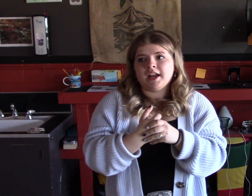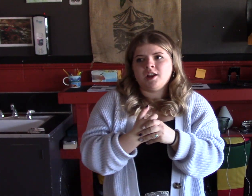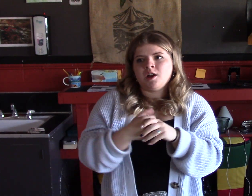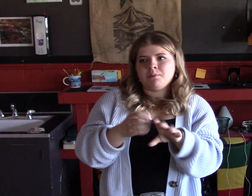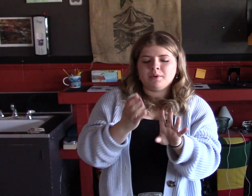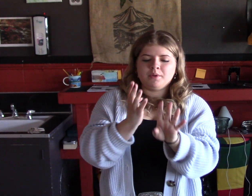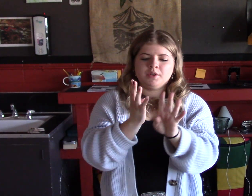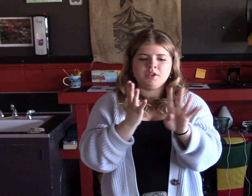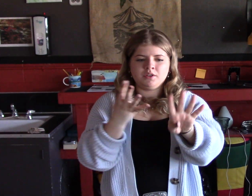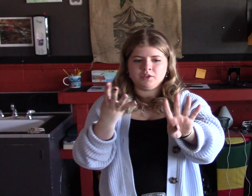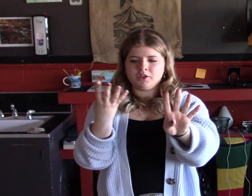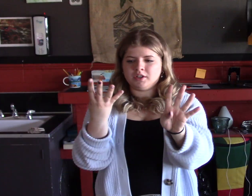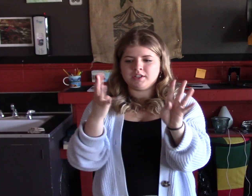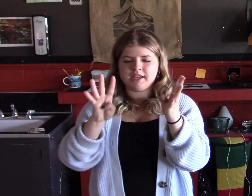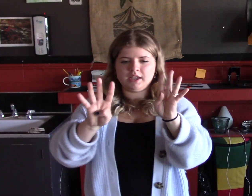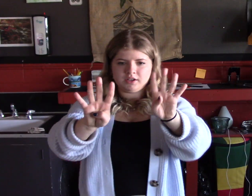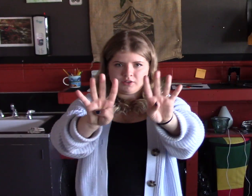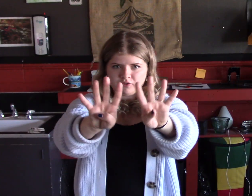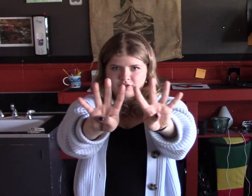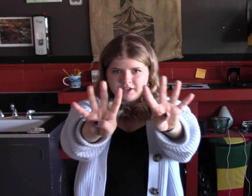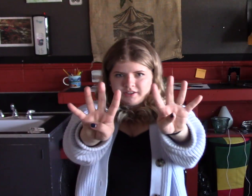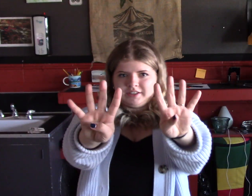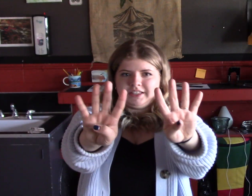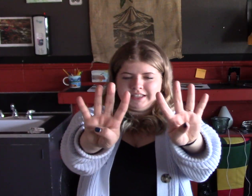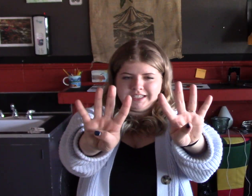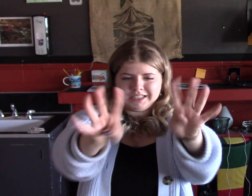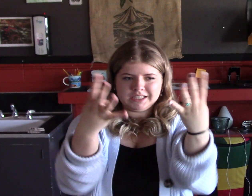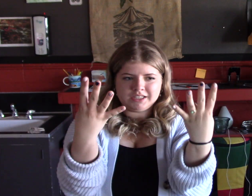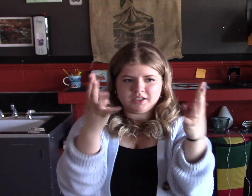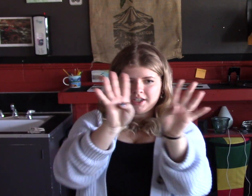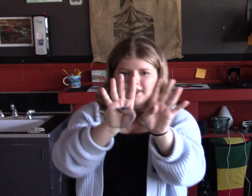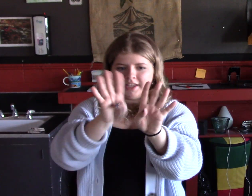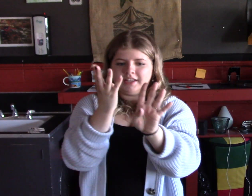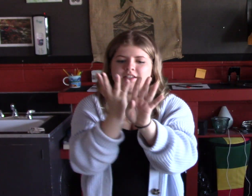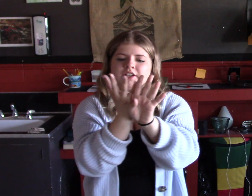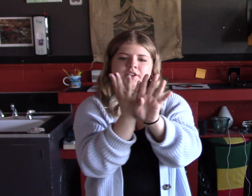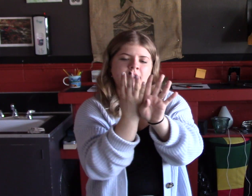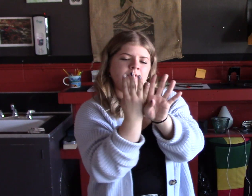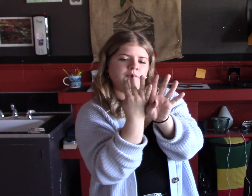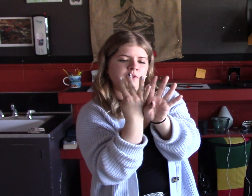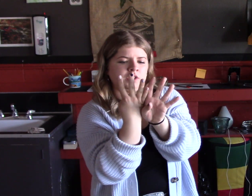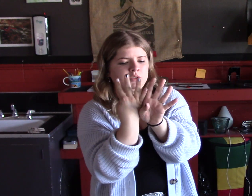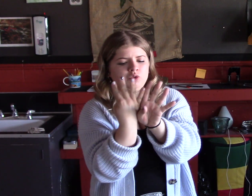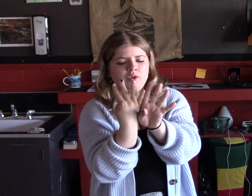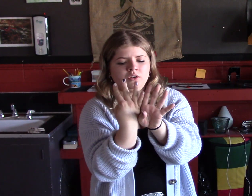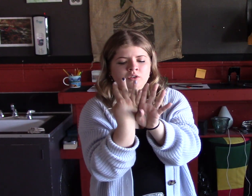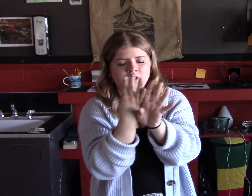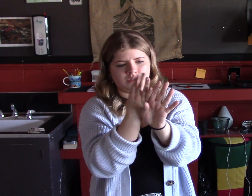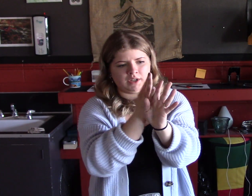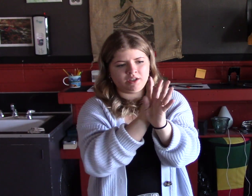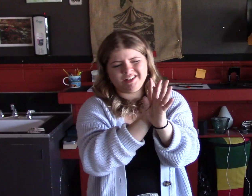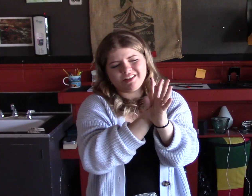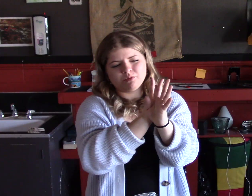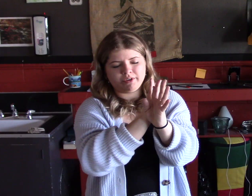Line up, you're going to take your front hands like this, and then you're going to switch one the other way. It doesn't really